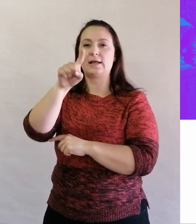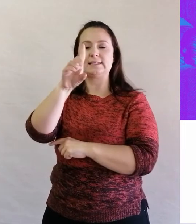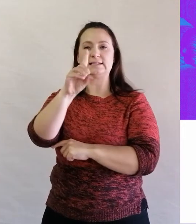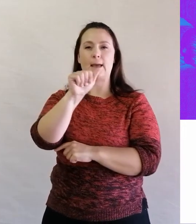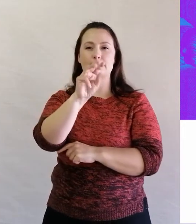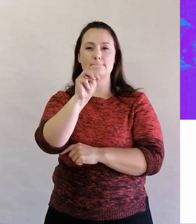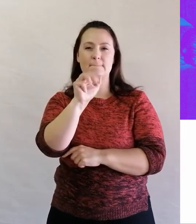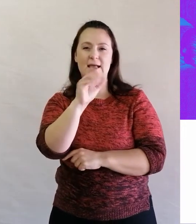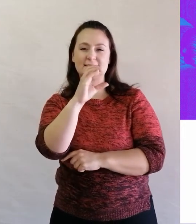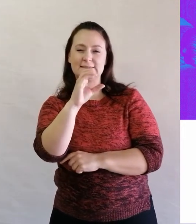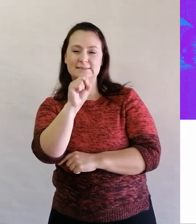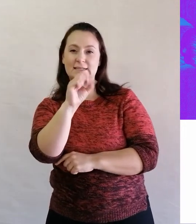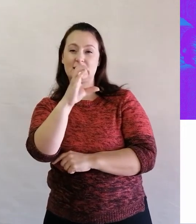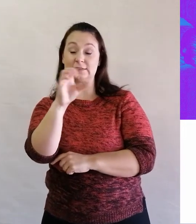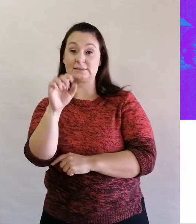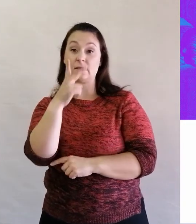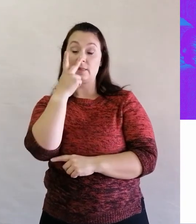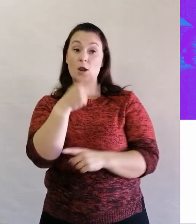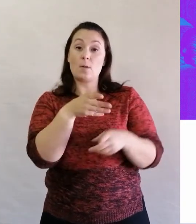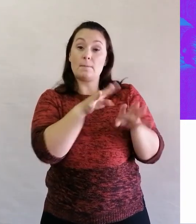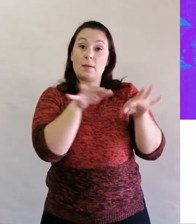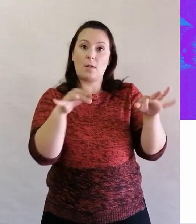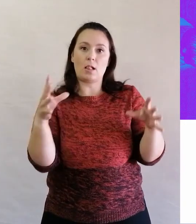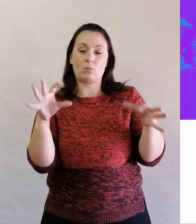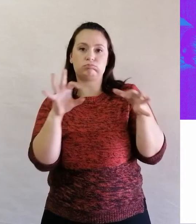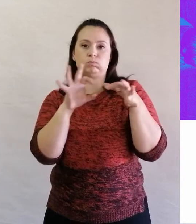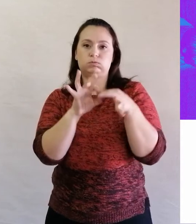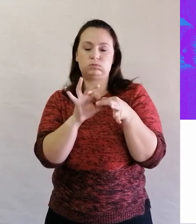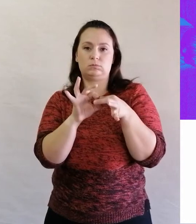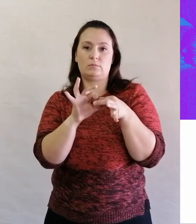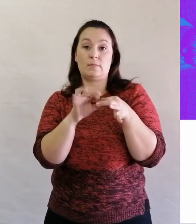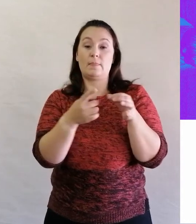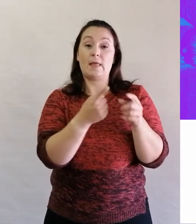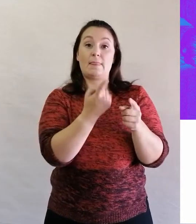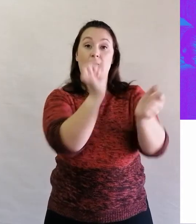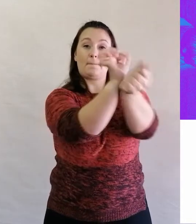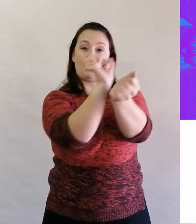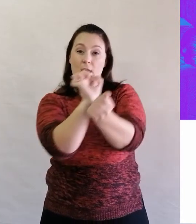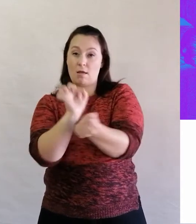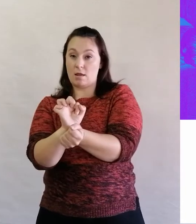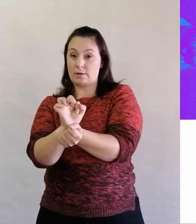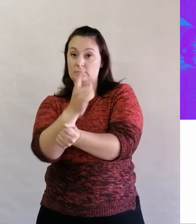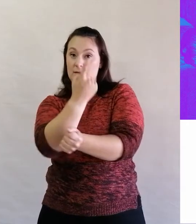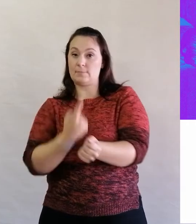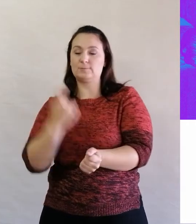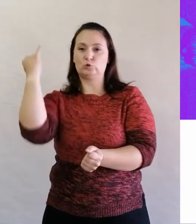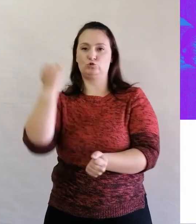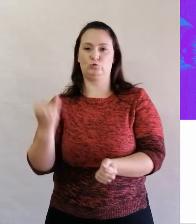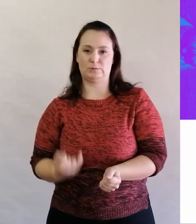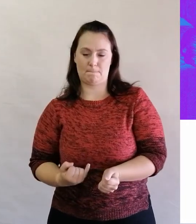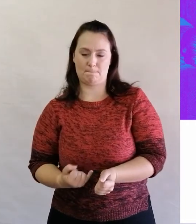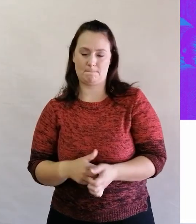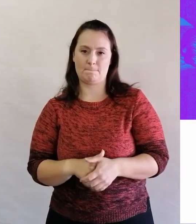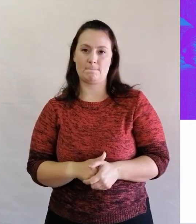so that if he found any belonging to the way, men or women, he might bring them bound to Jerusalem. Now, as